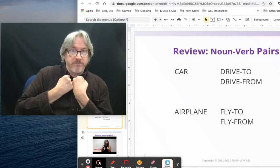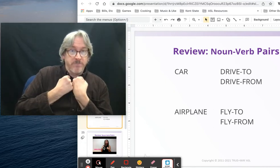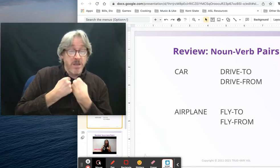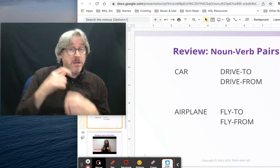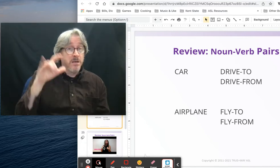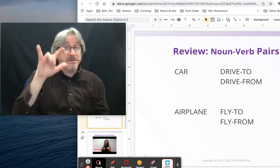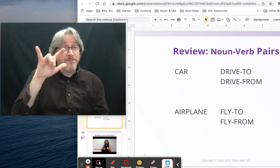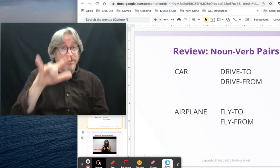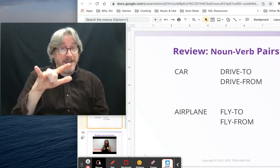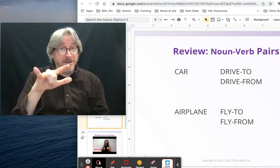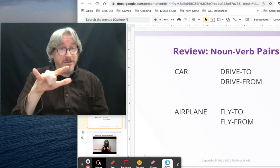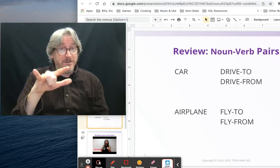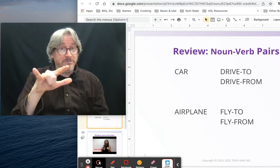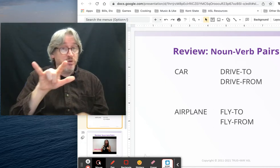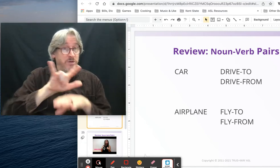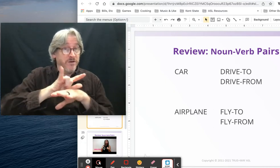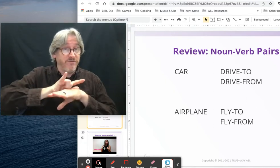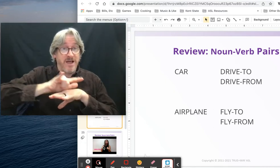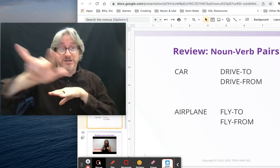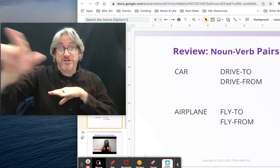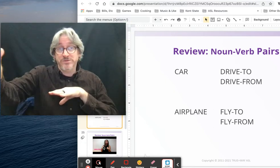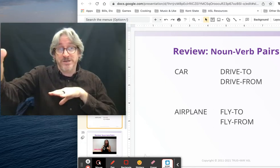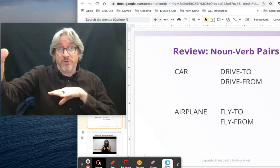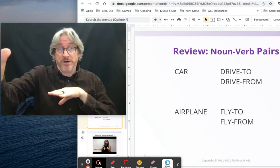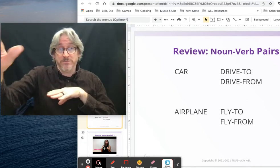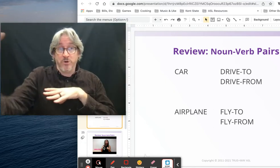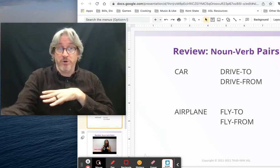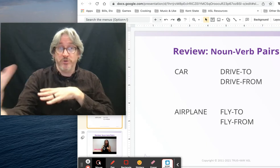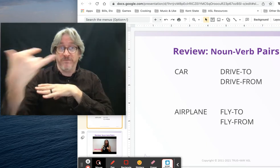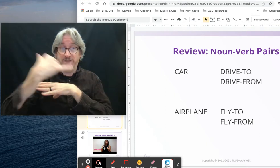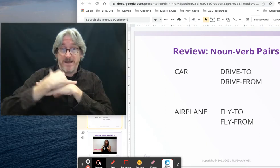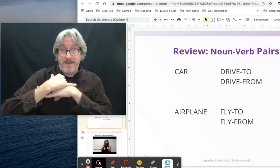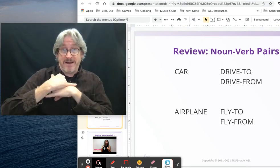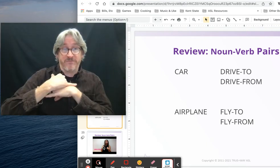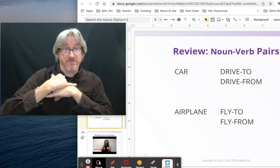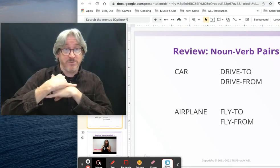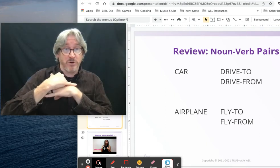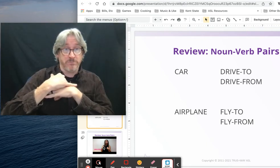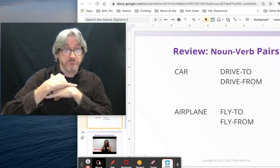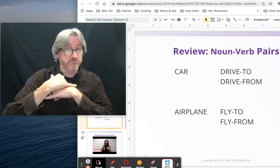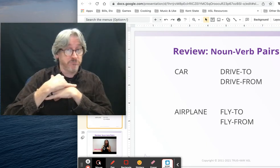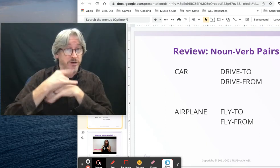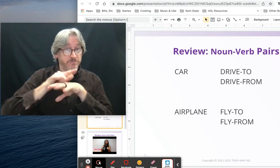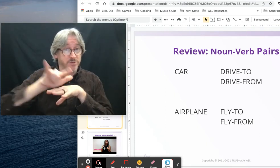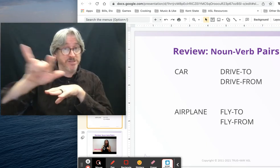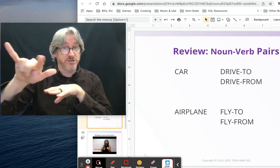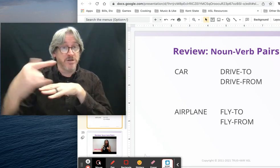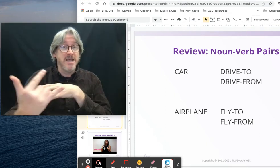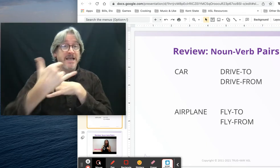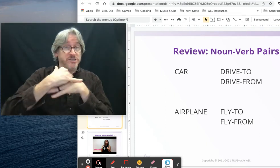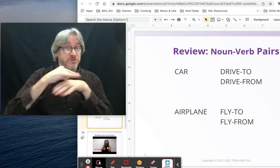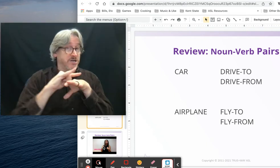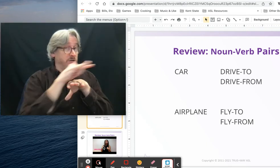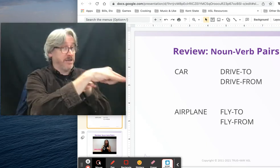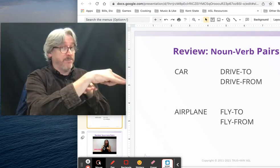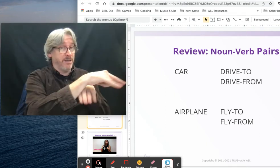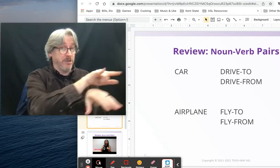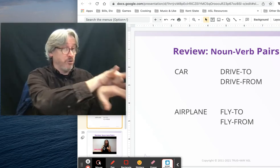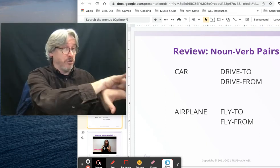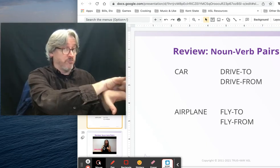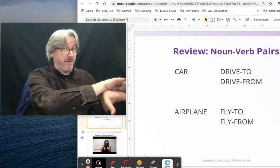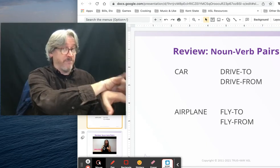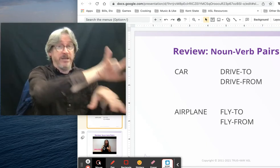from. Plane, you can fly to somewhere, or you can fly back from somewhere. Right? So it's directional. It